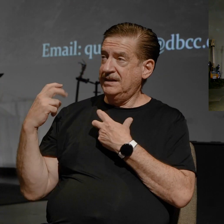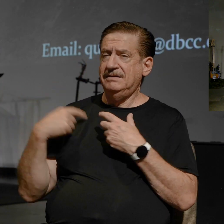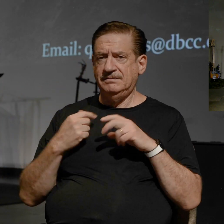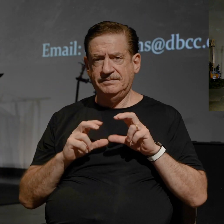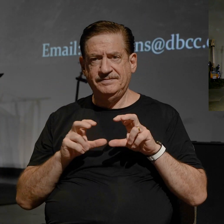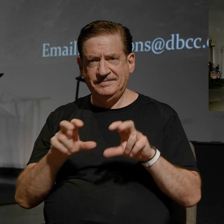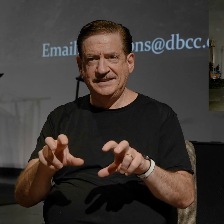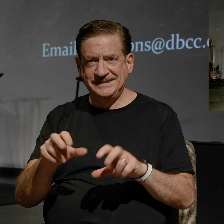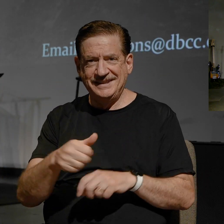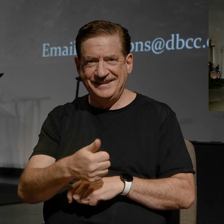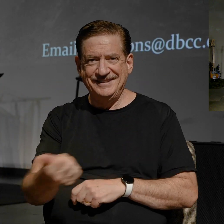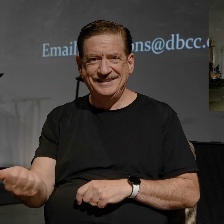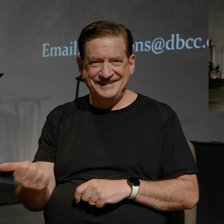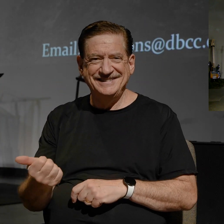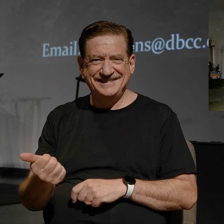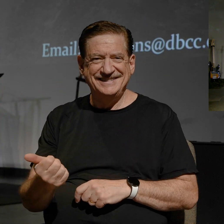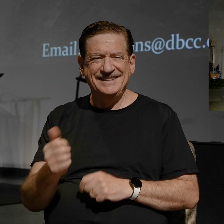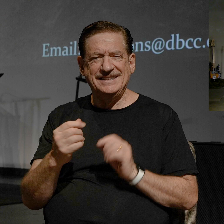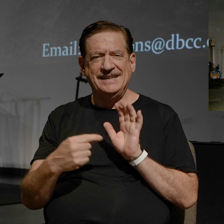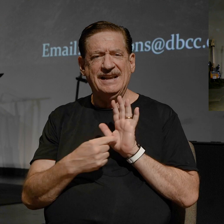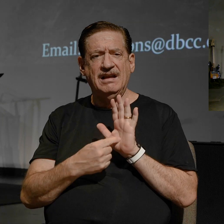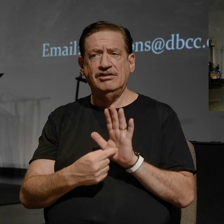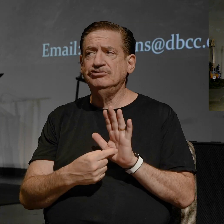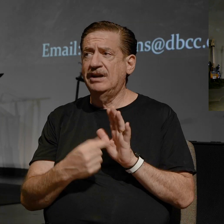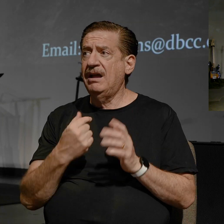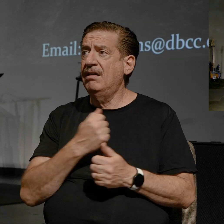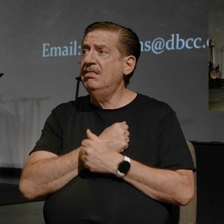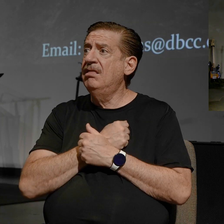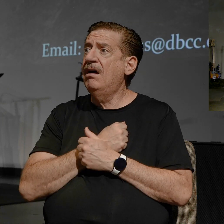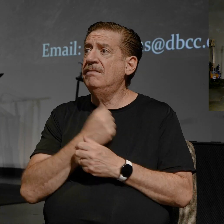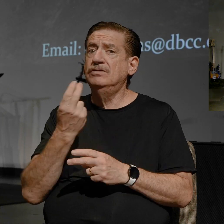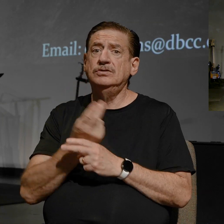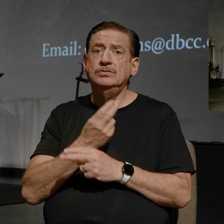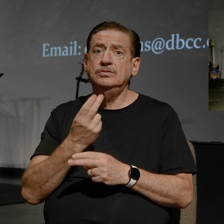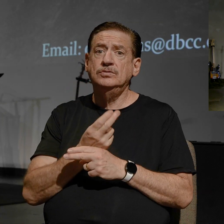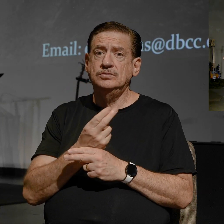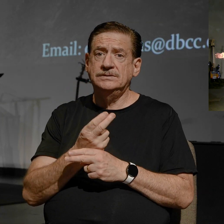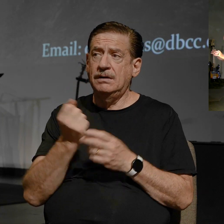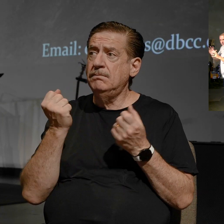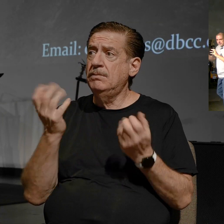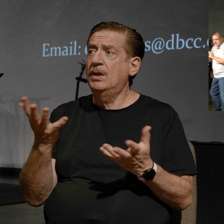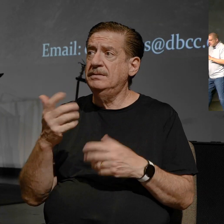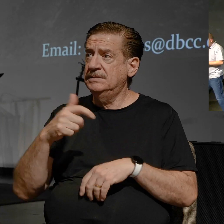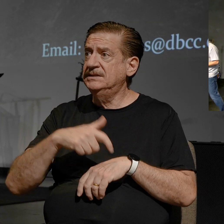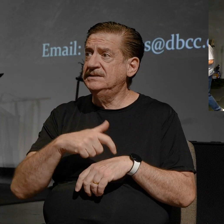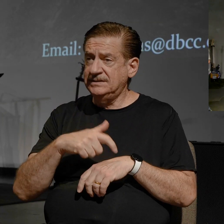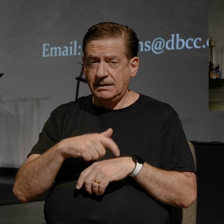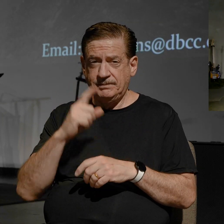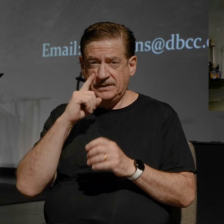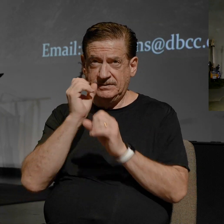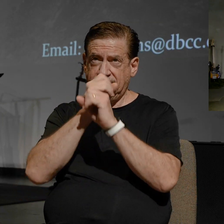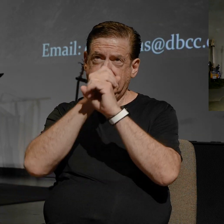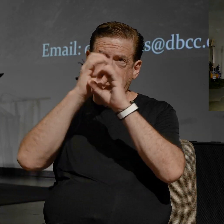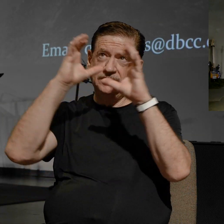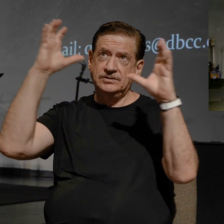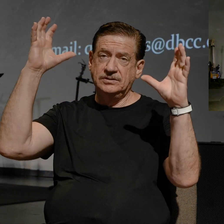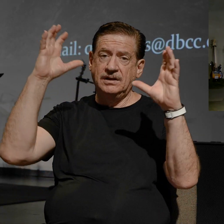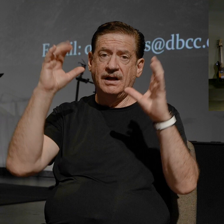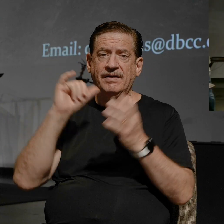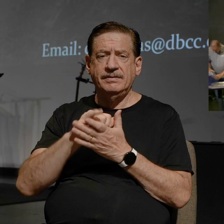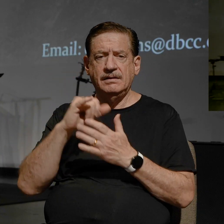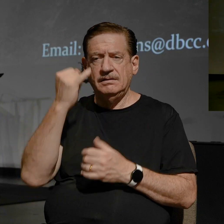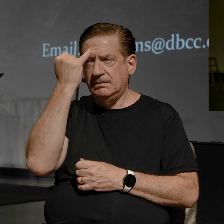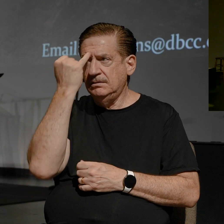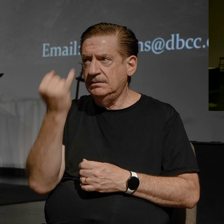in. An illustration that I love to use, that I've seen before and used multiple times, that kind of helps me visualize this, is this